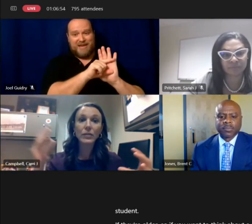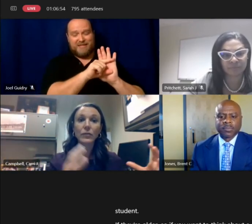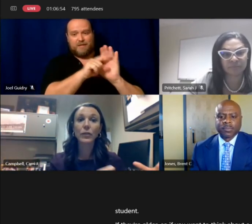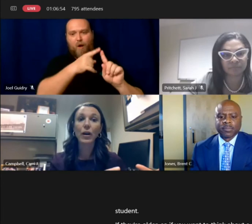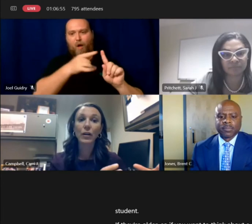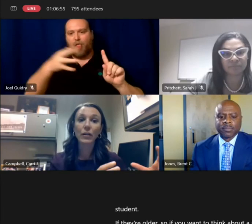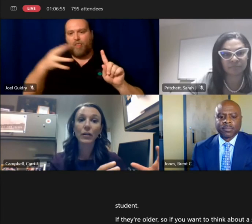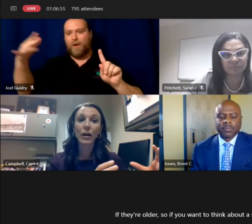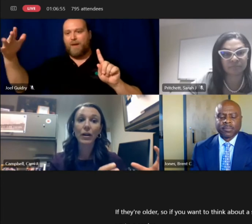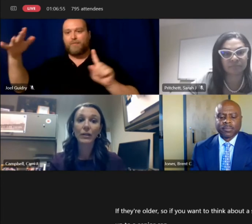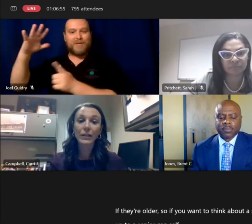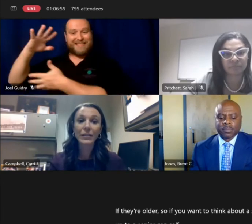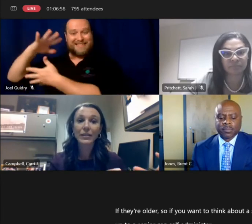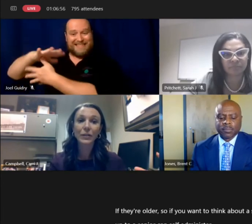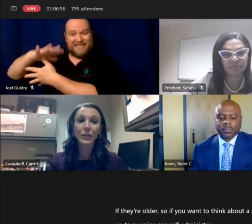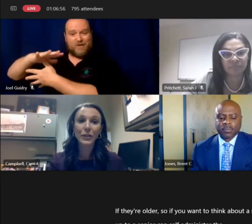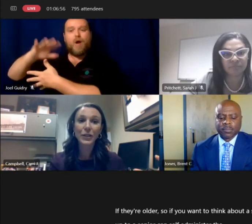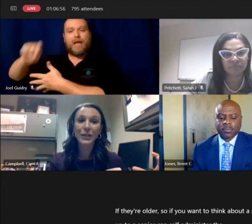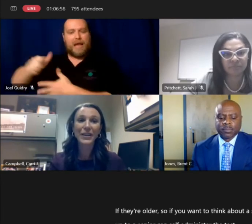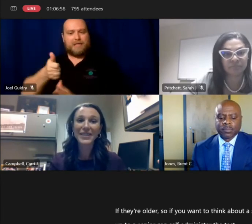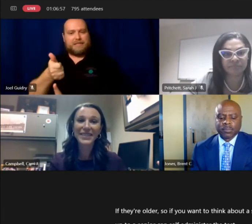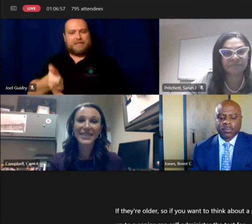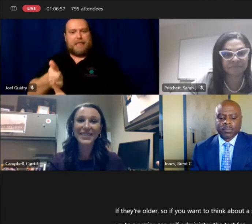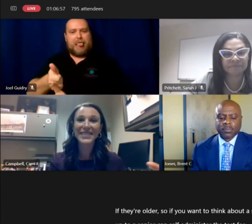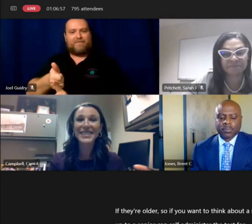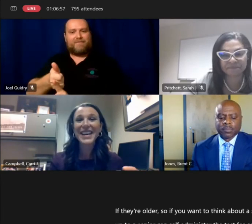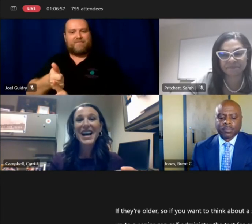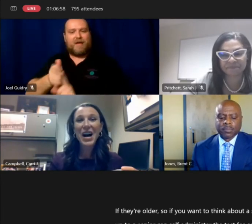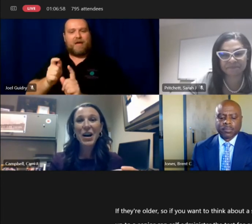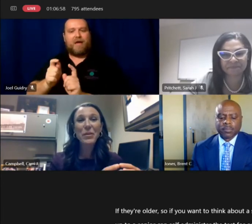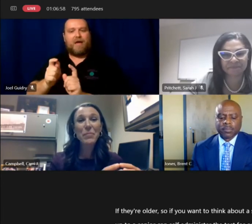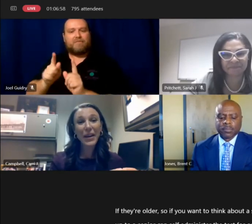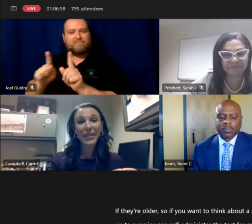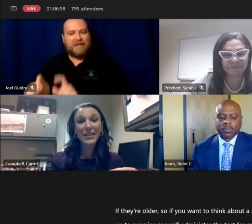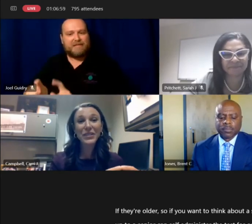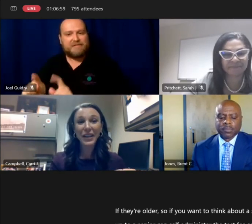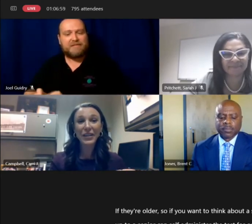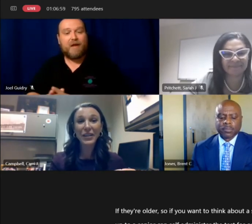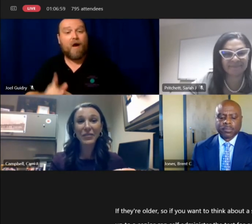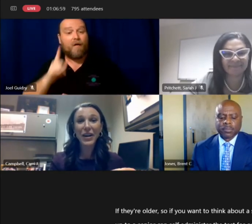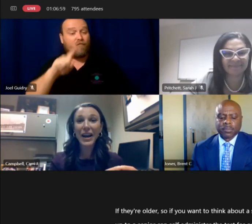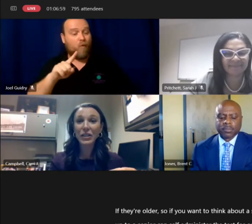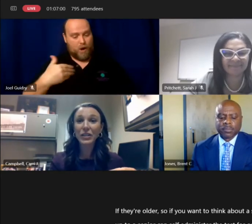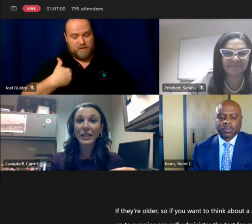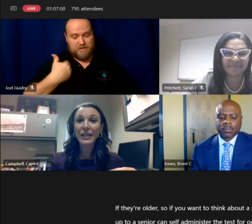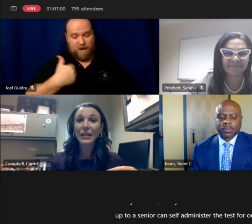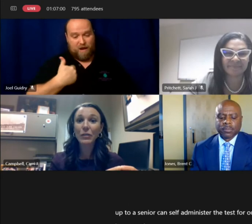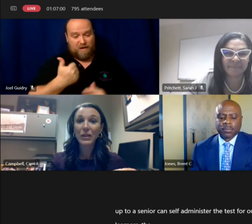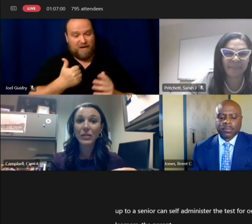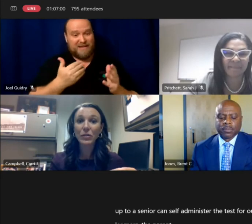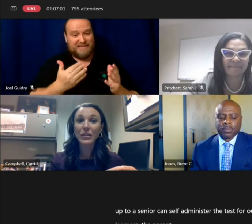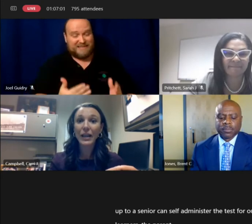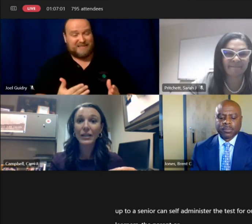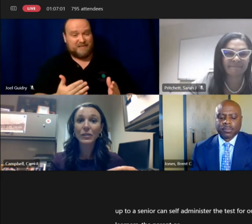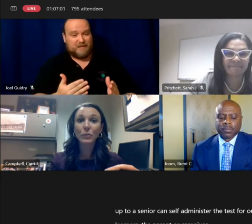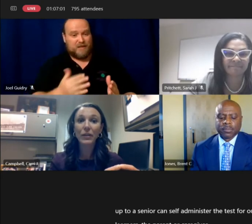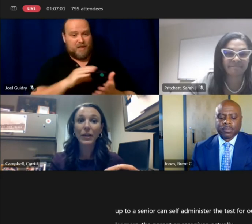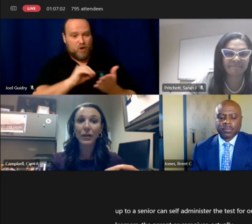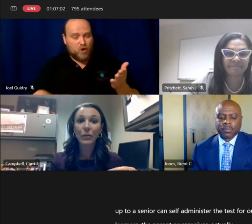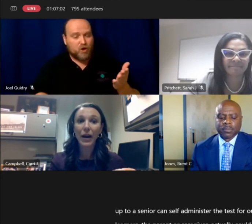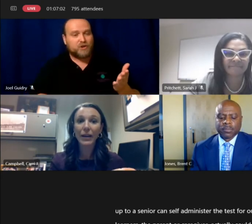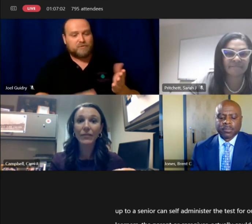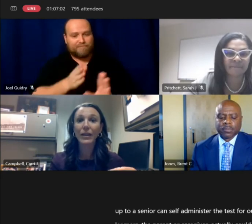test for our littlest learners, our youngest learners. The parent or caregiver actually can administer the test when